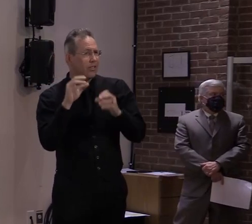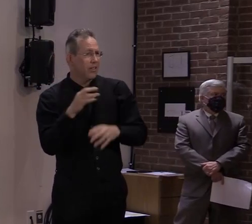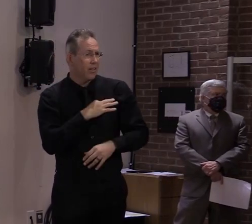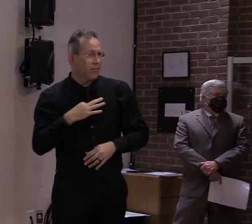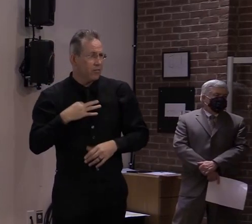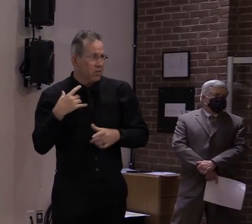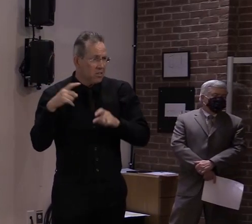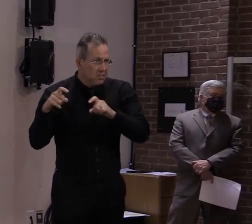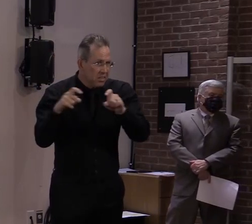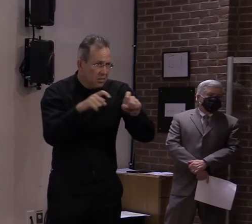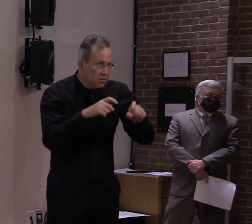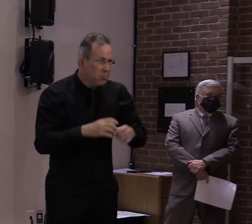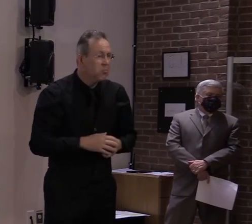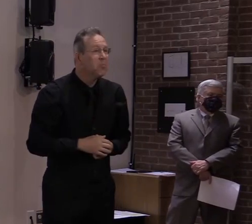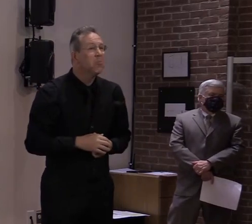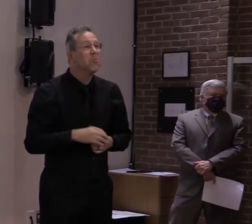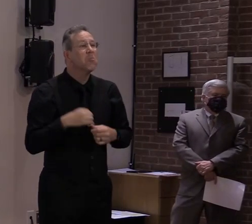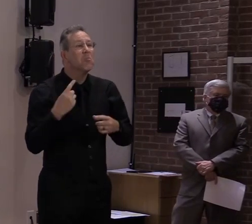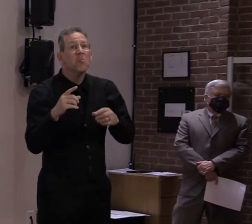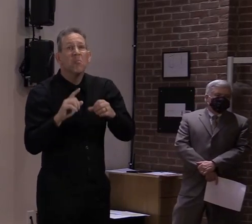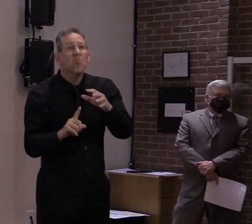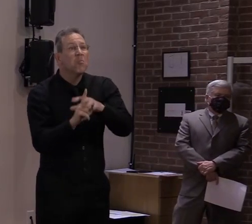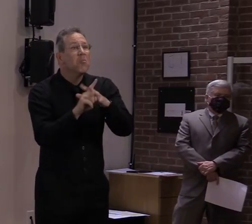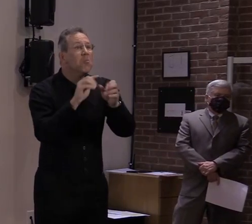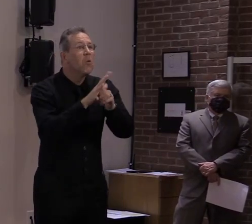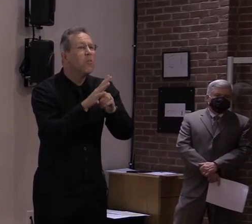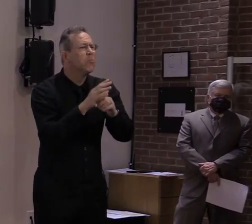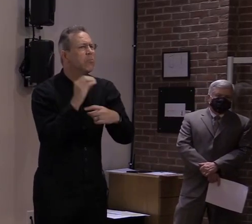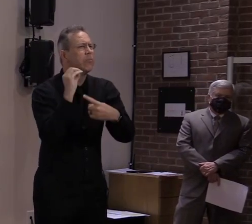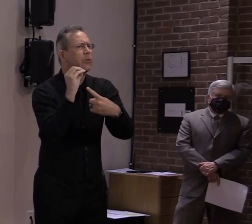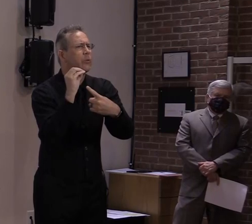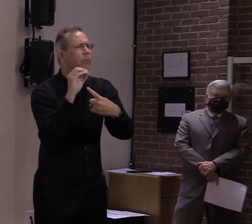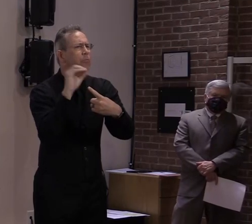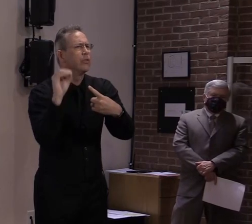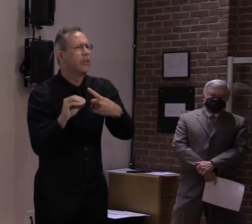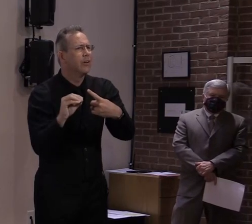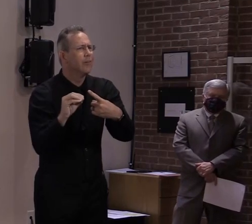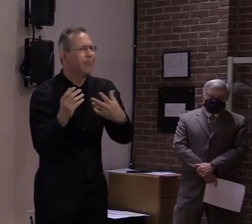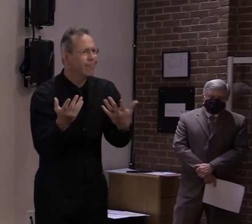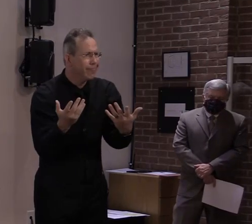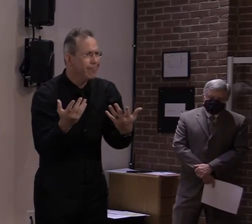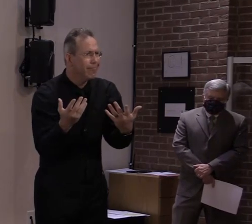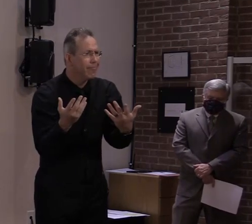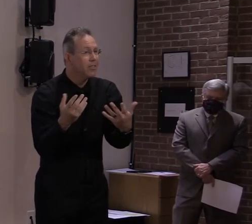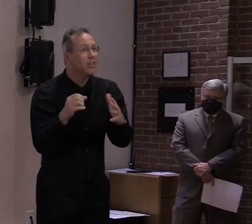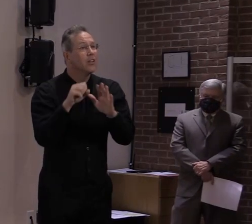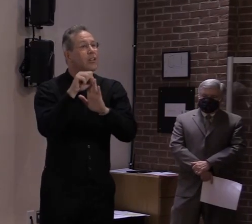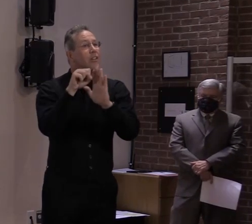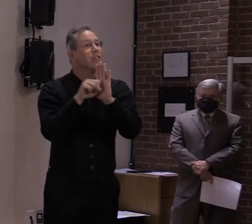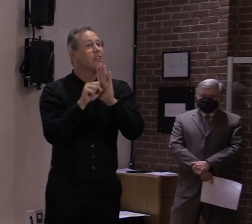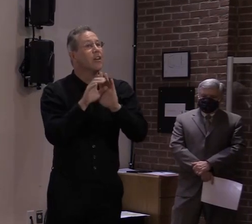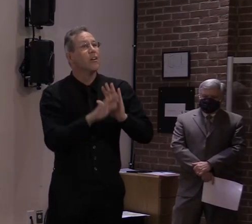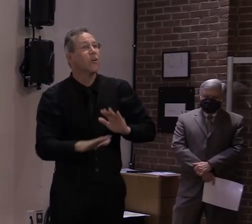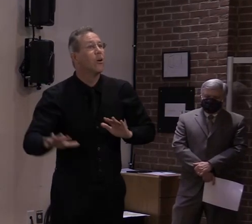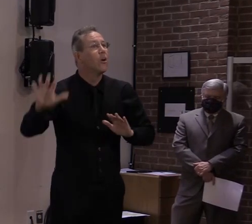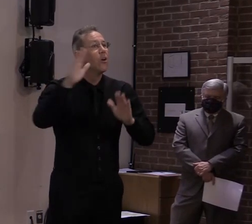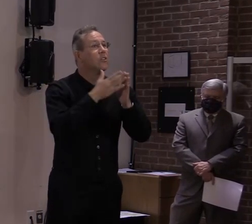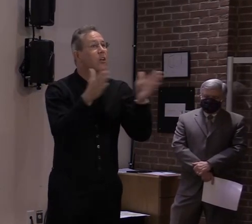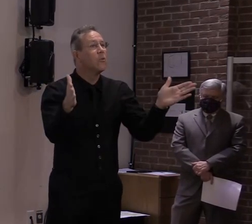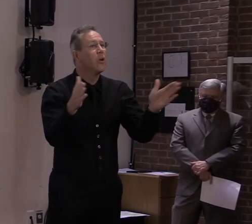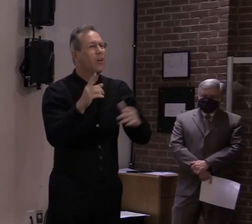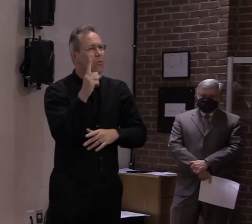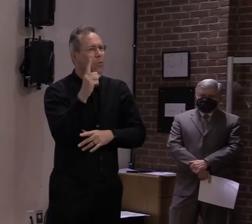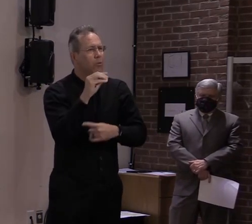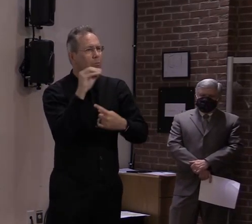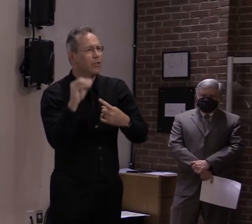identified no cases of COVID-19, which means the positivity rate is 0%. the statewide positivity rate remains very